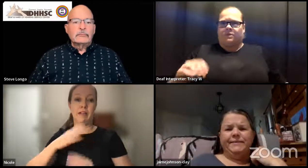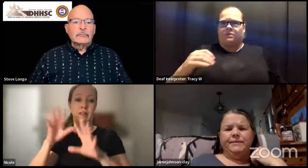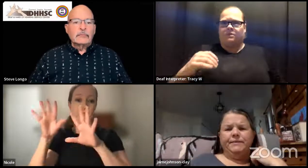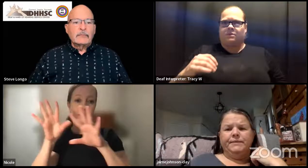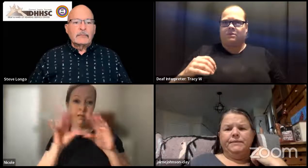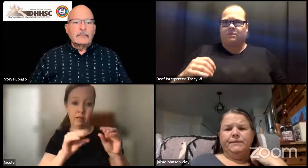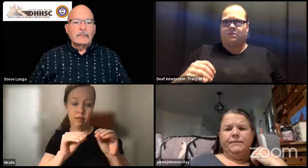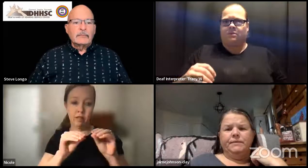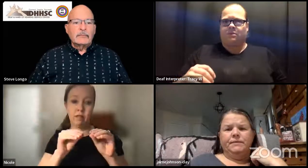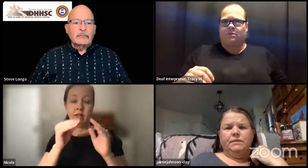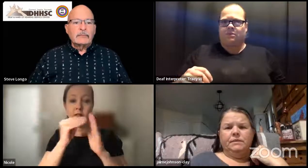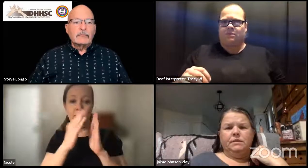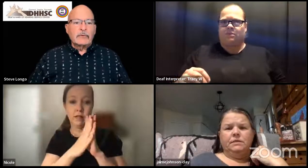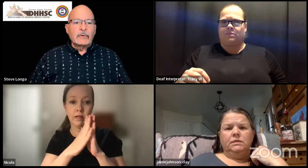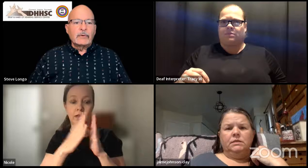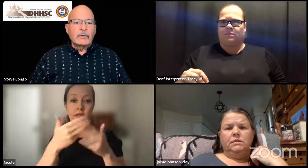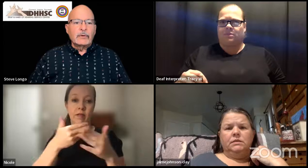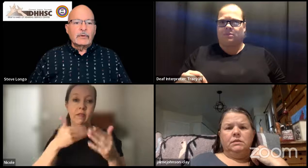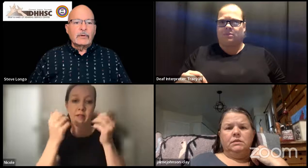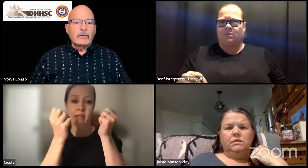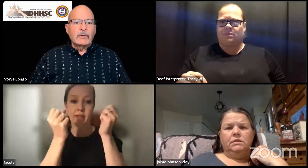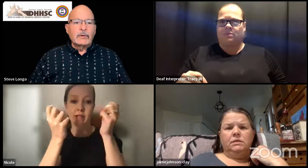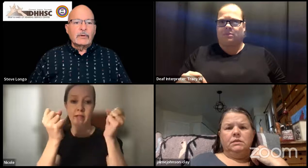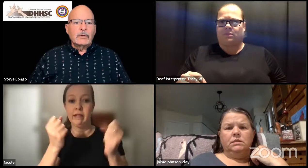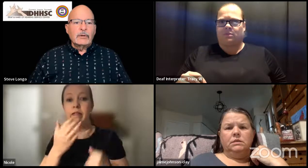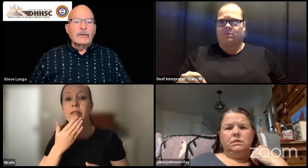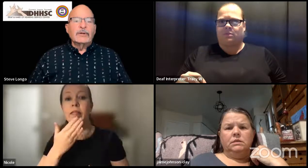Why does everyone keep moving?